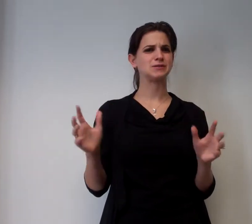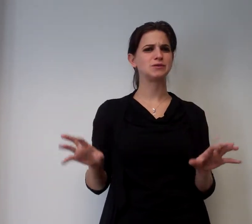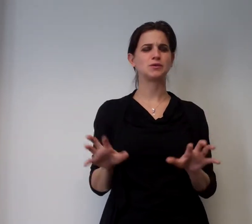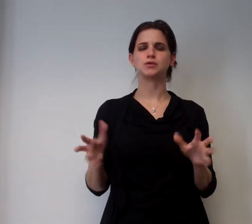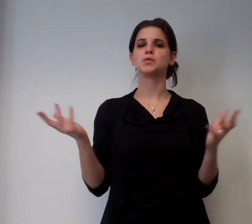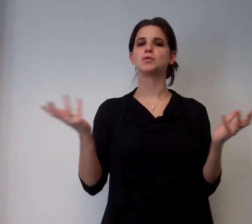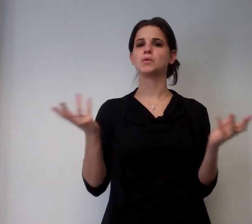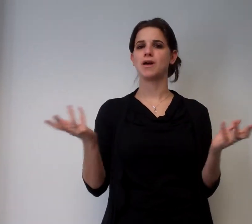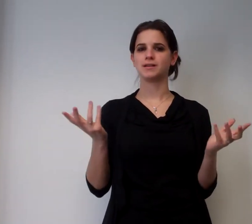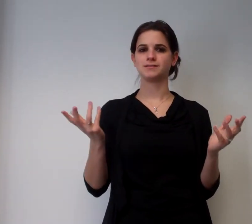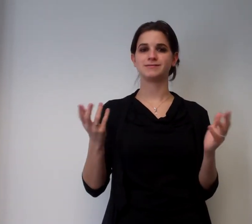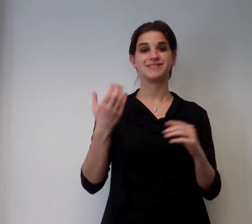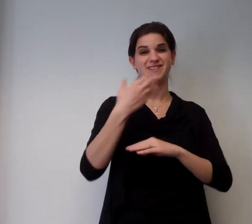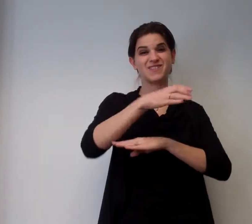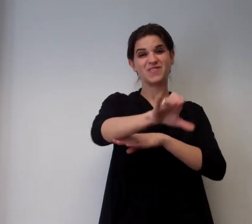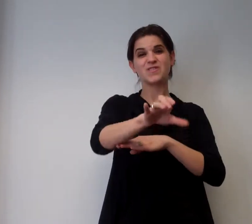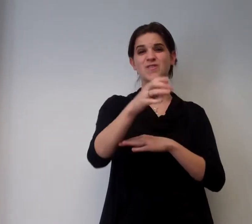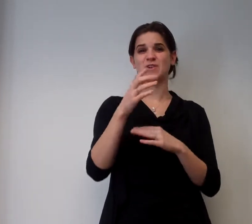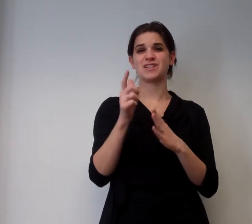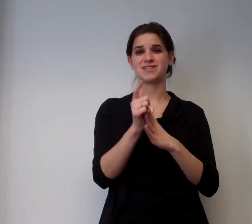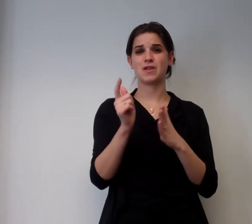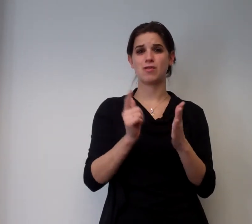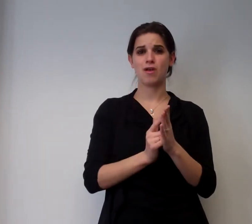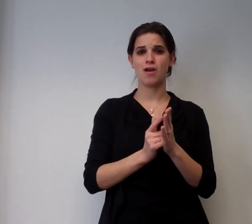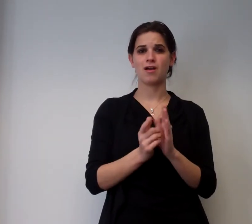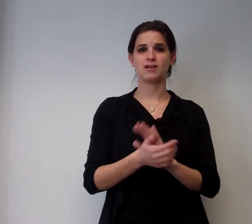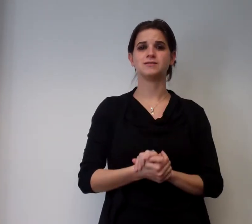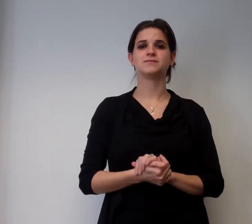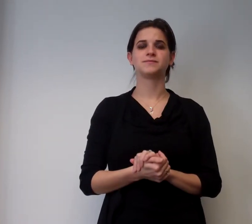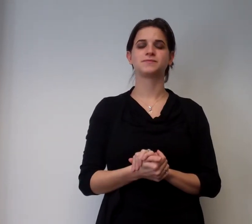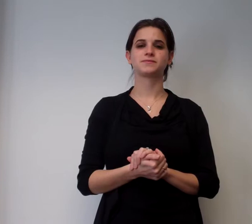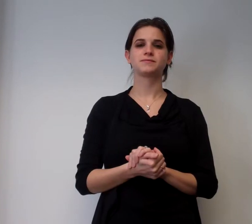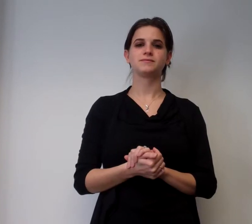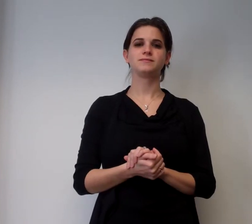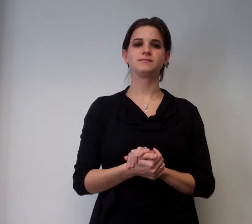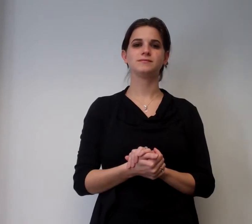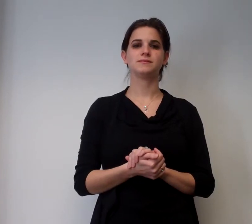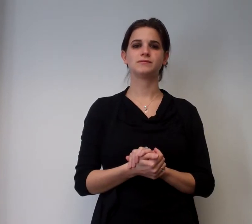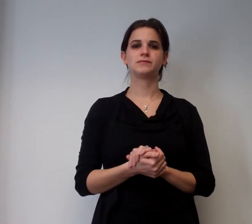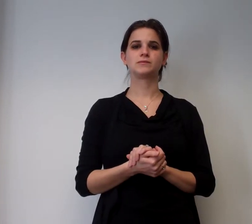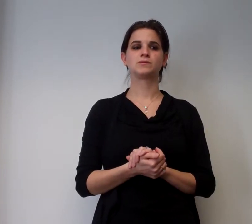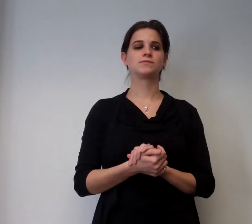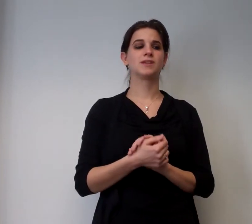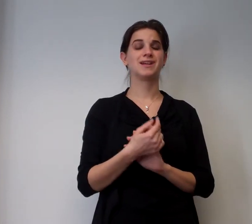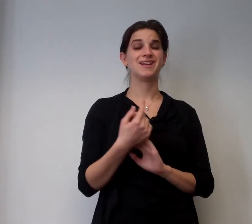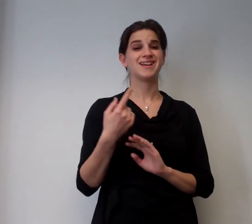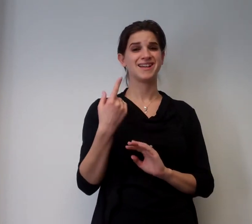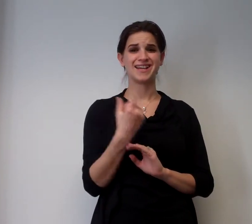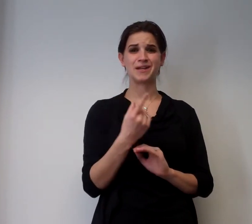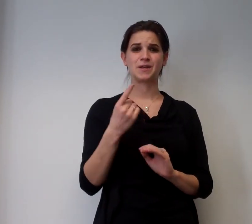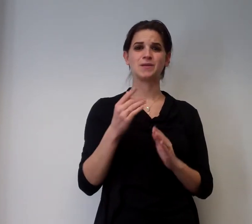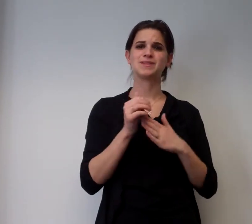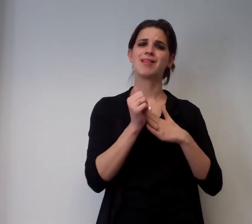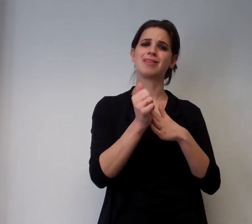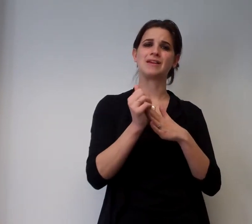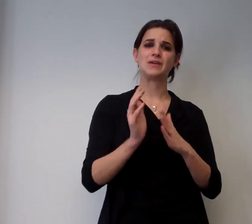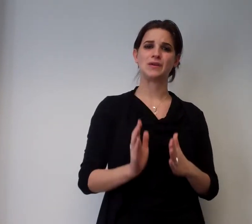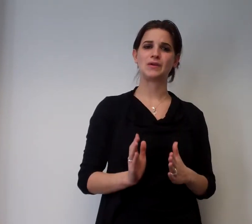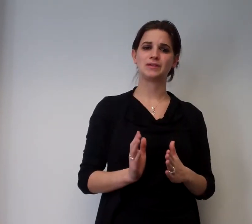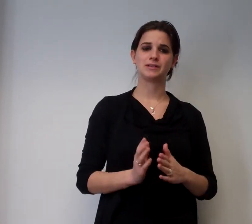middle. And in the end, of course, being the general that he was, the leader that he was, he decided that he had to enforce this